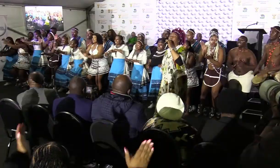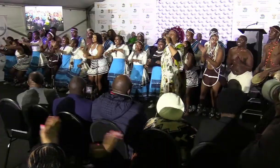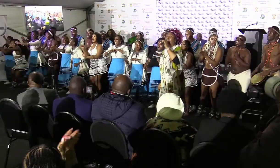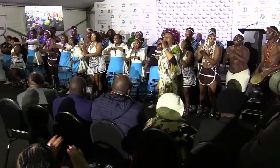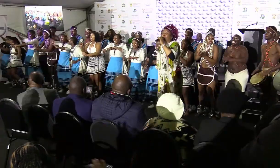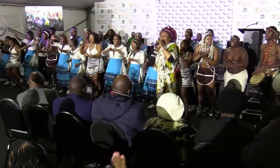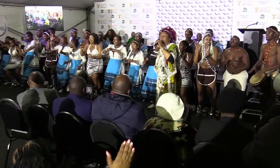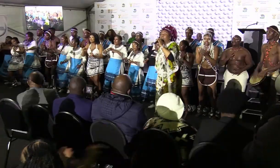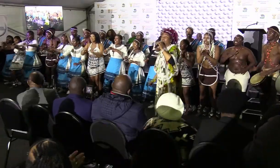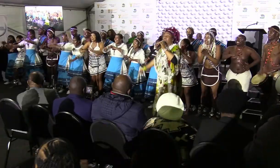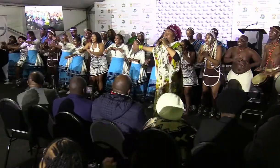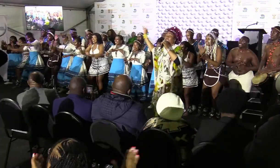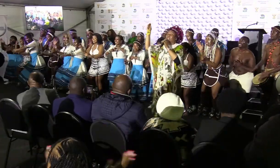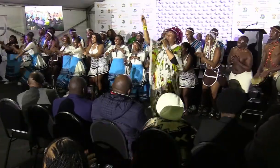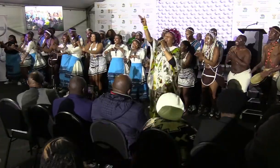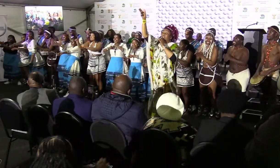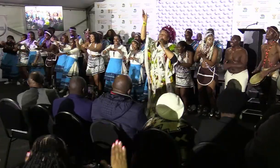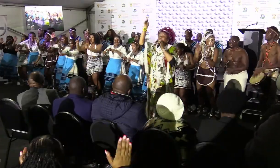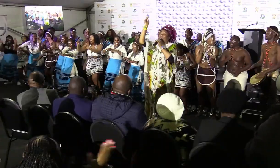lopolusha siphisikot